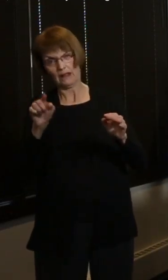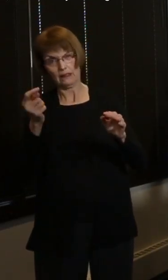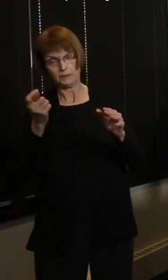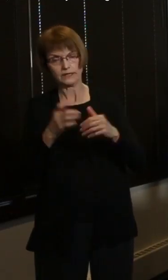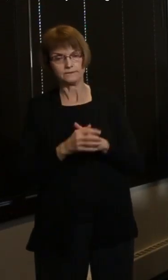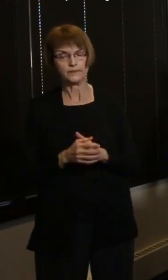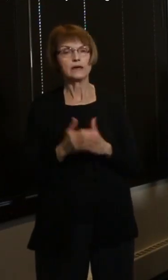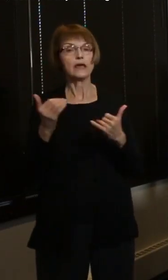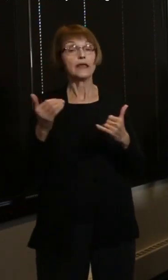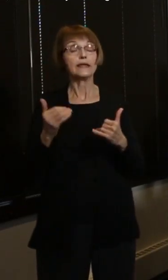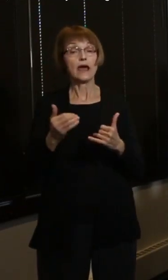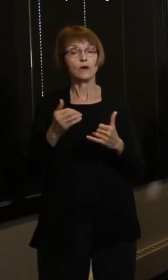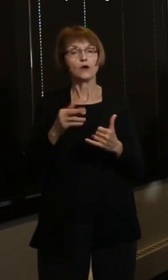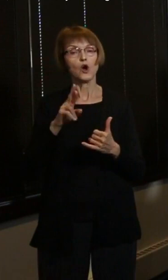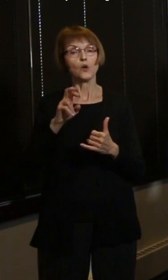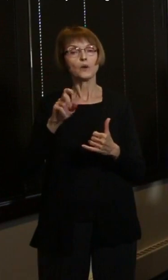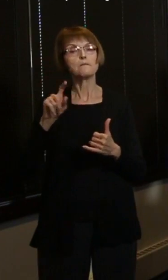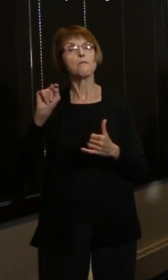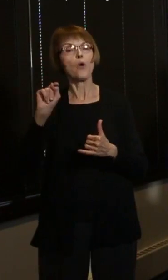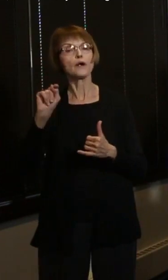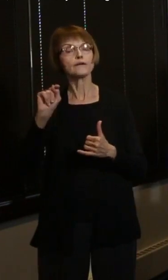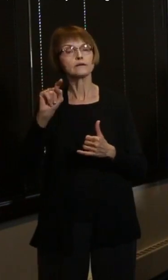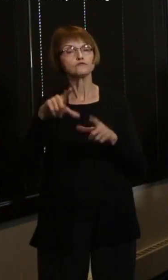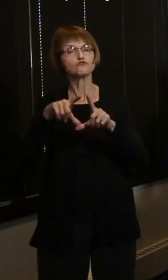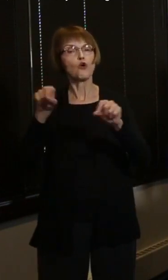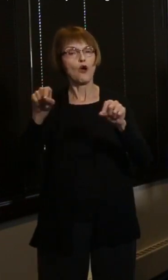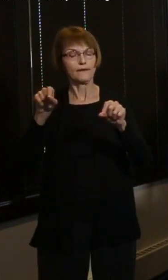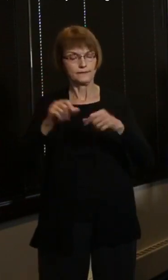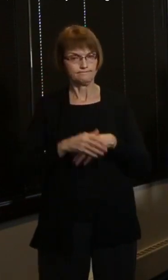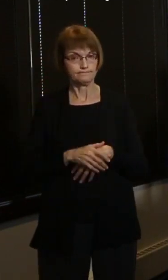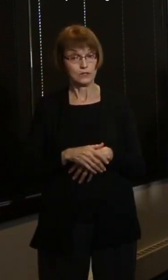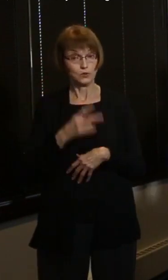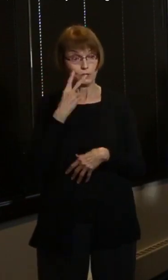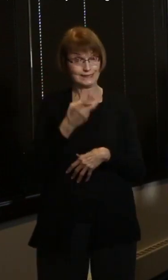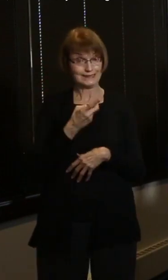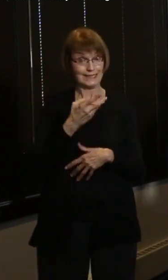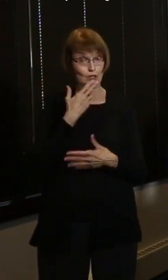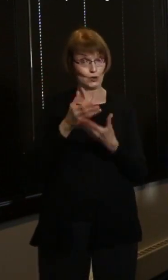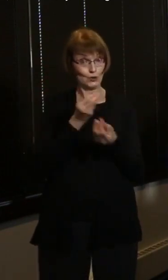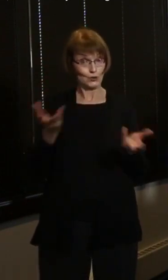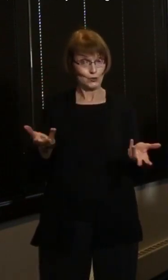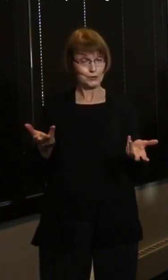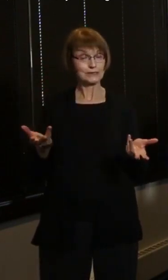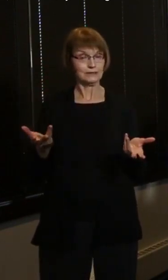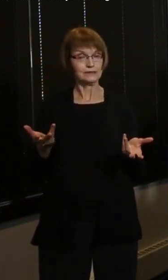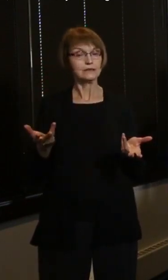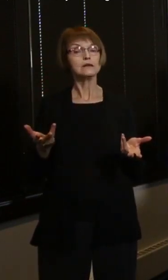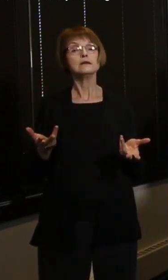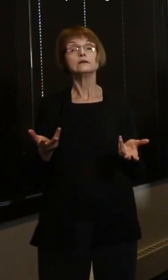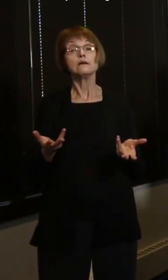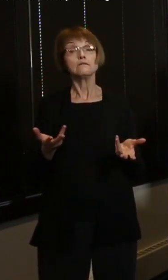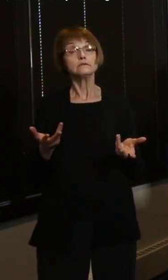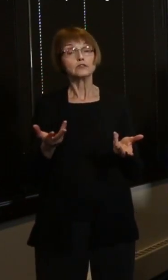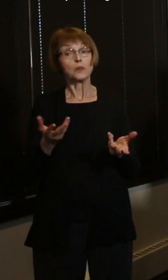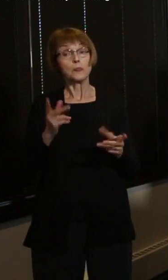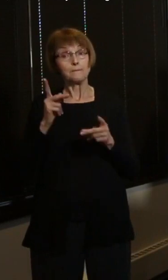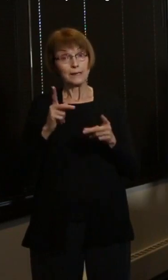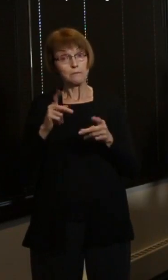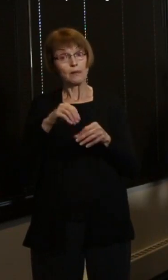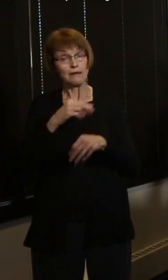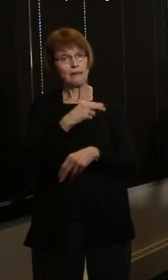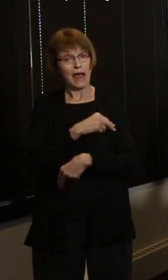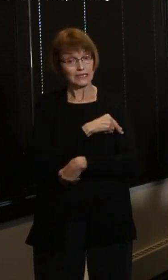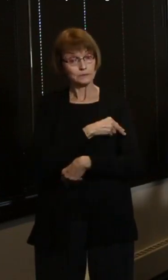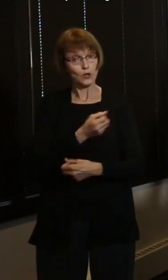Okay, so moving on to our report card now. So as you can see here, good news is that the percentage of patients in our hospitals are in the